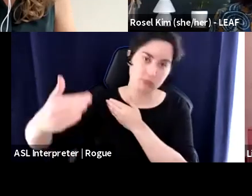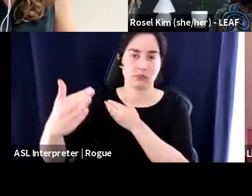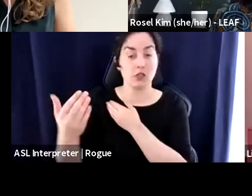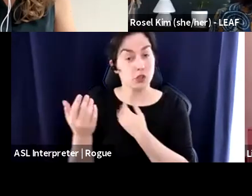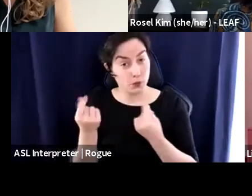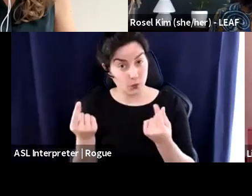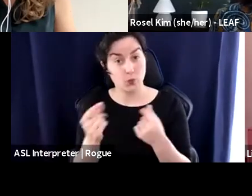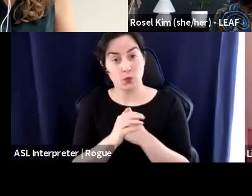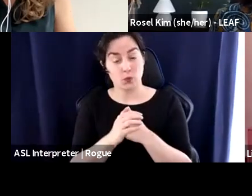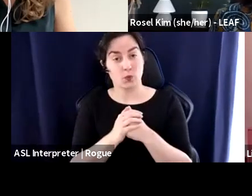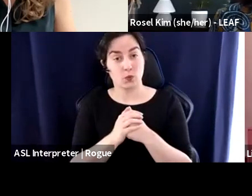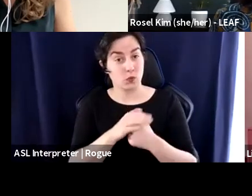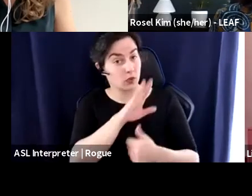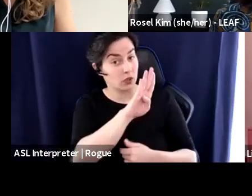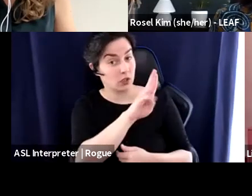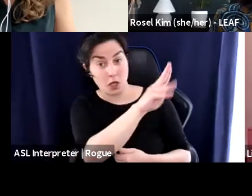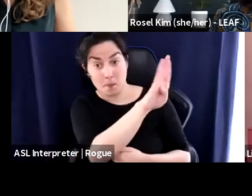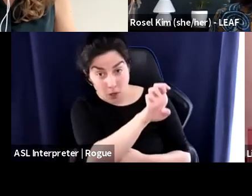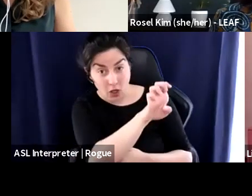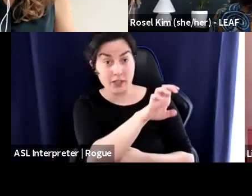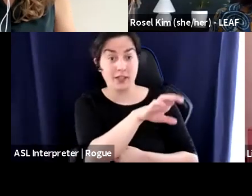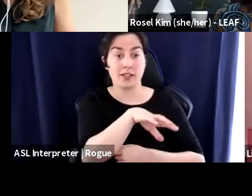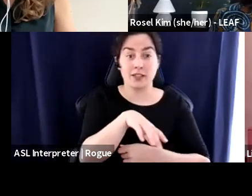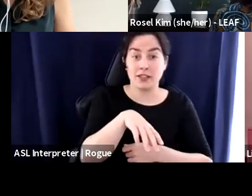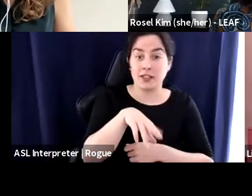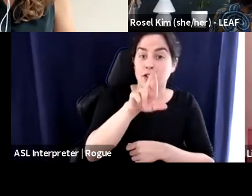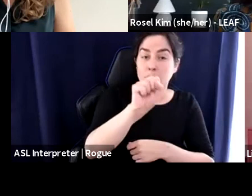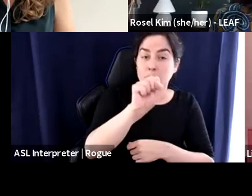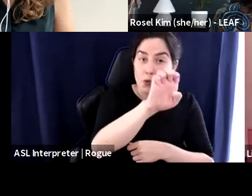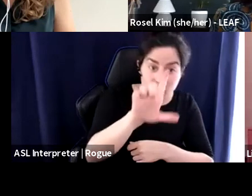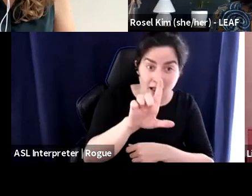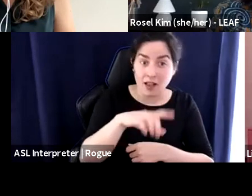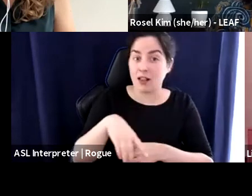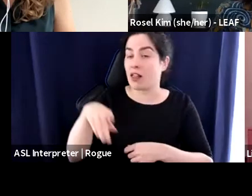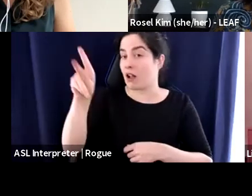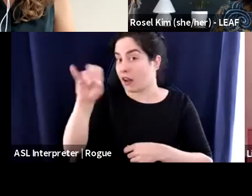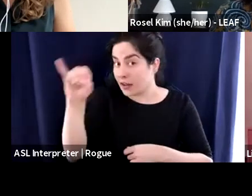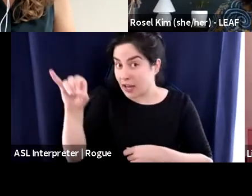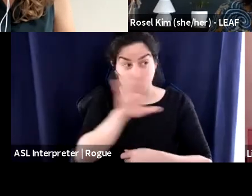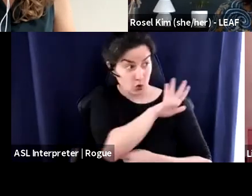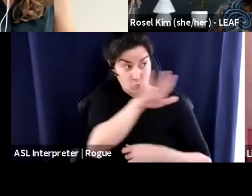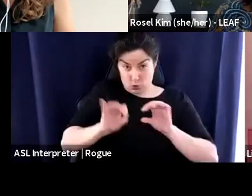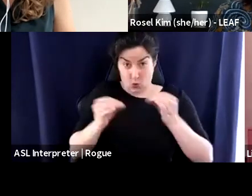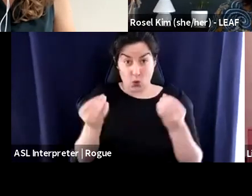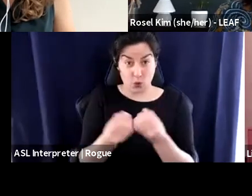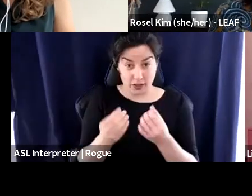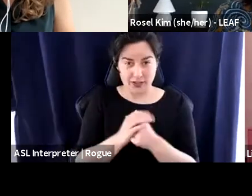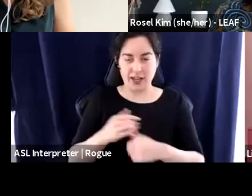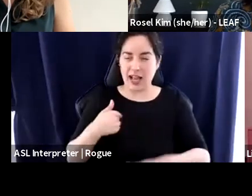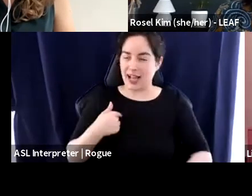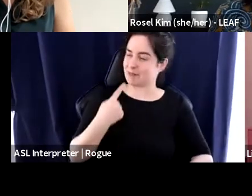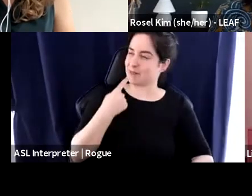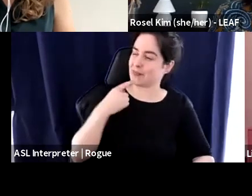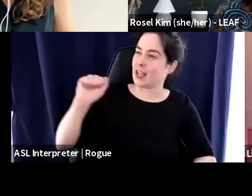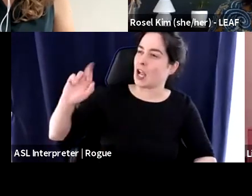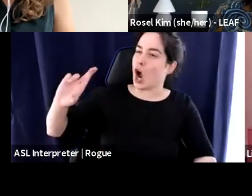Bonnie with Dawn and Roselle with Leaf and Carrie with ARC. And I say ARC, but I've noticed that others